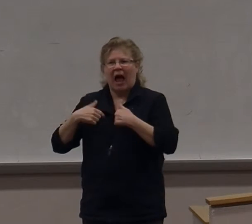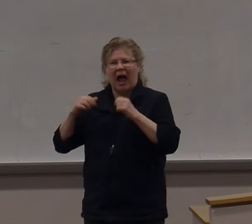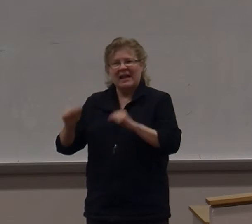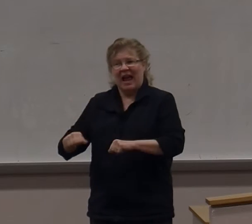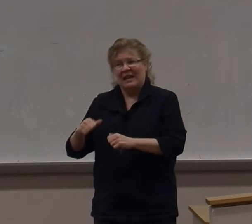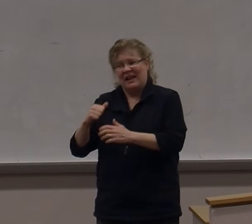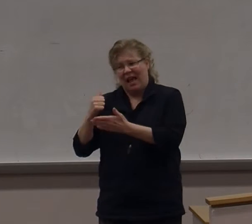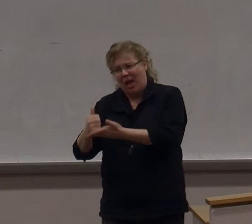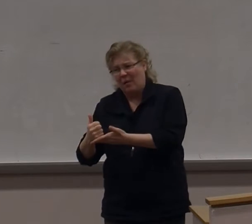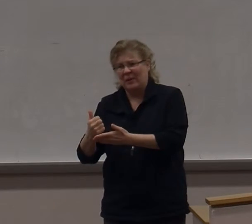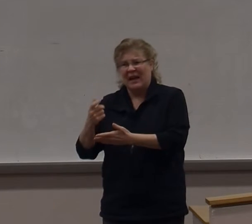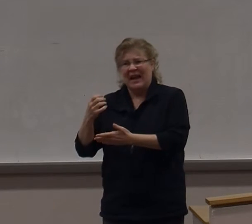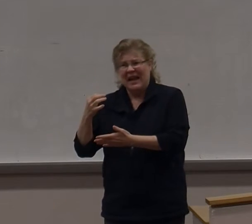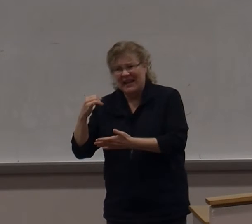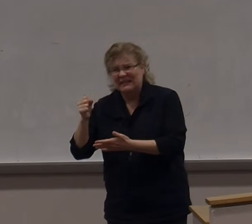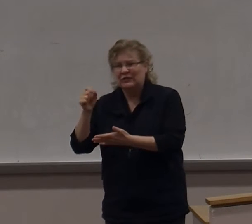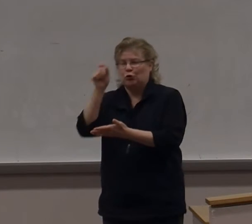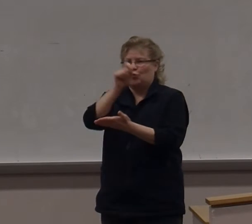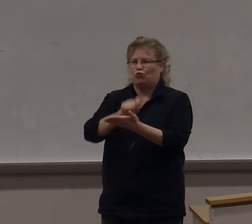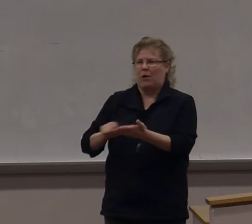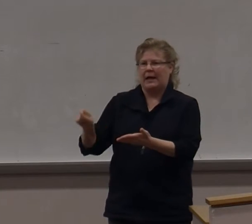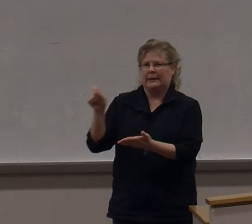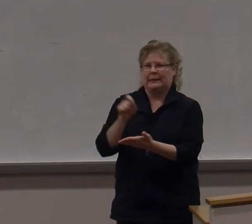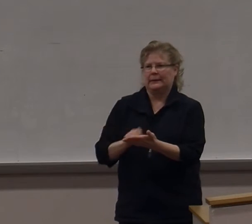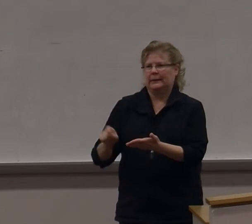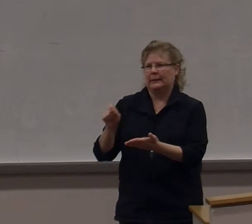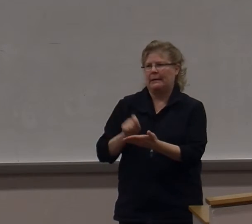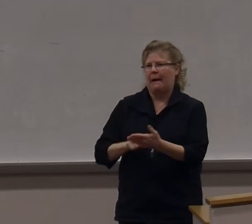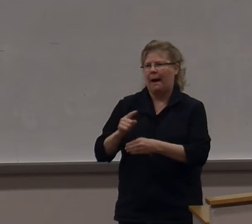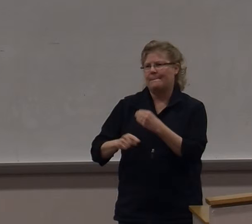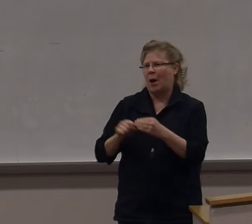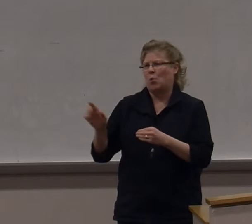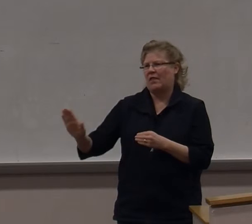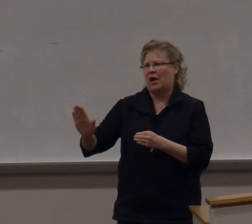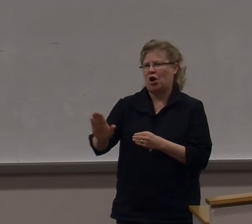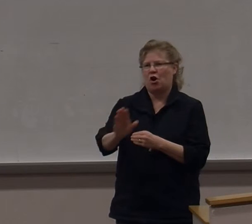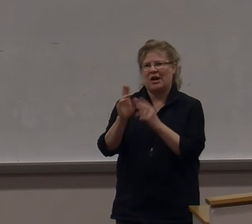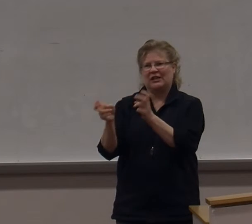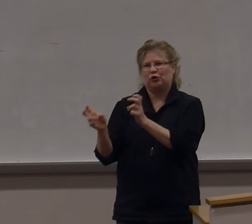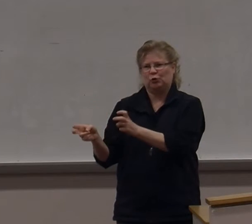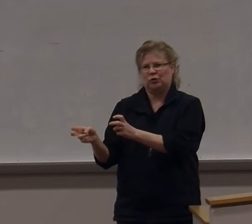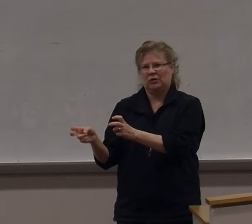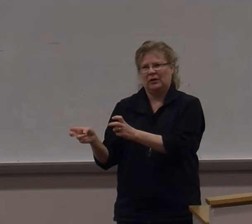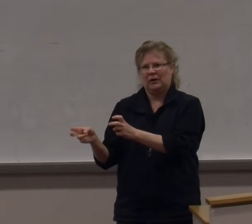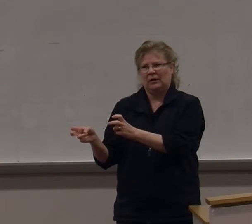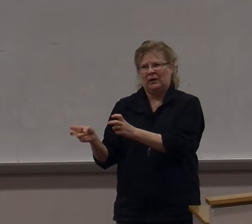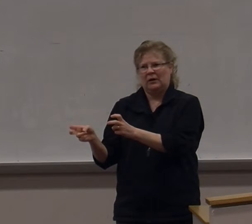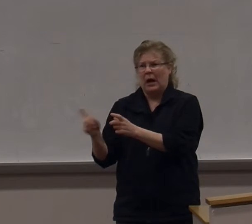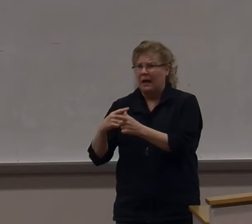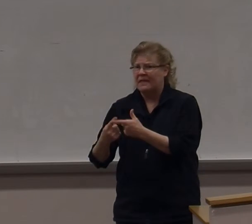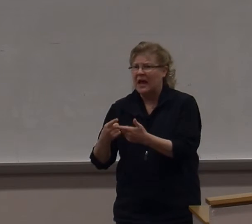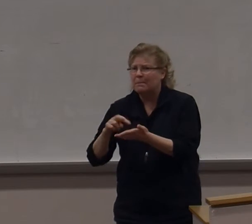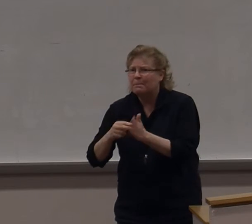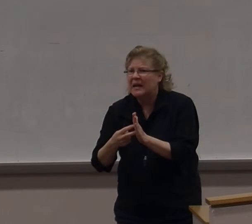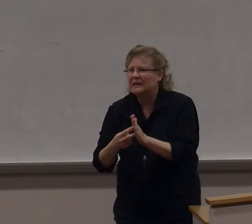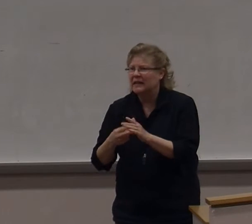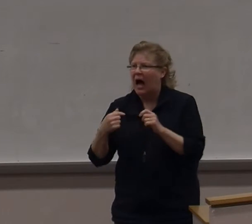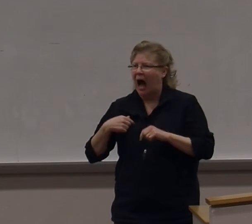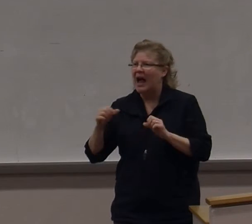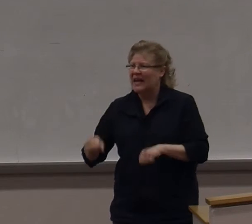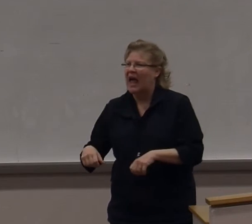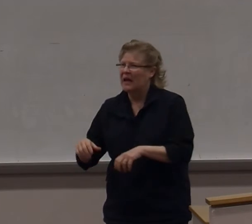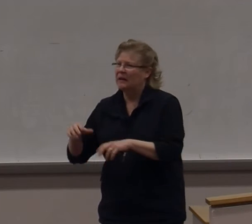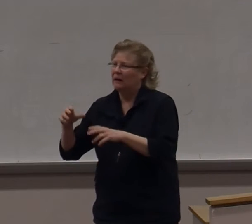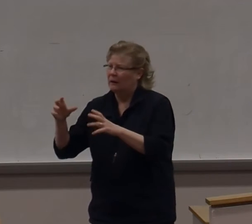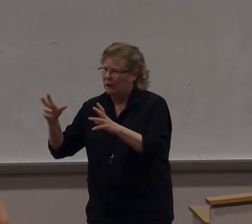and deeply and meaningfully, so that I can then pass along, publicize